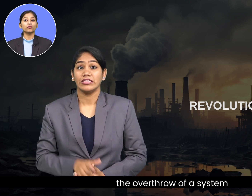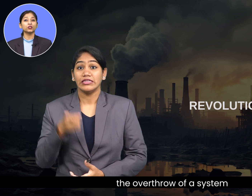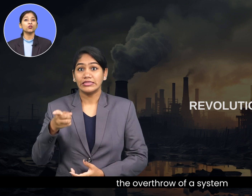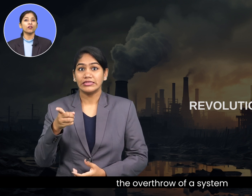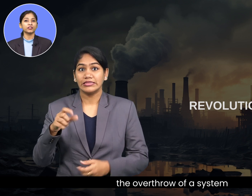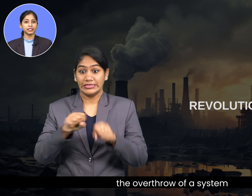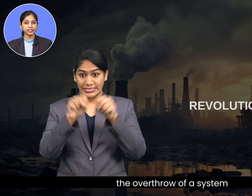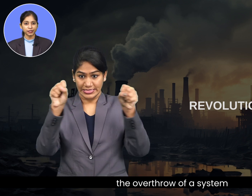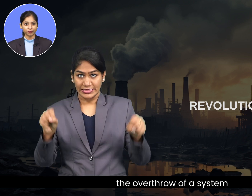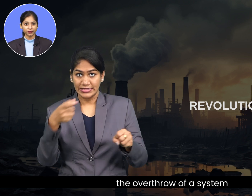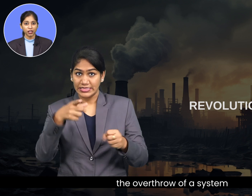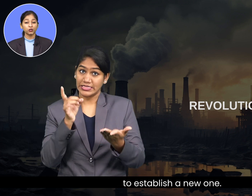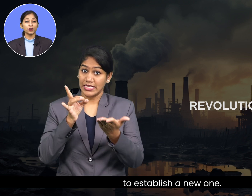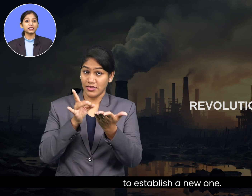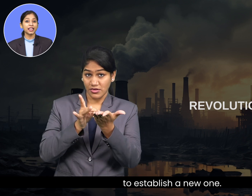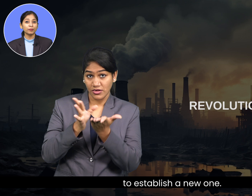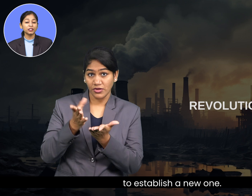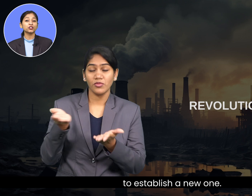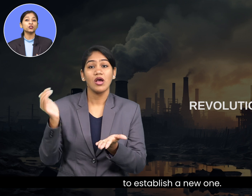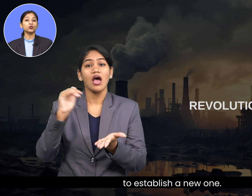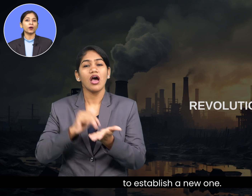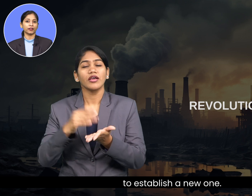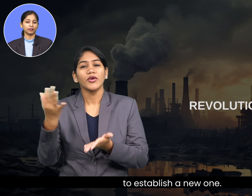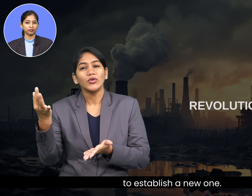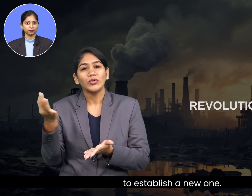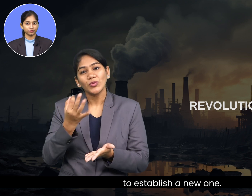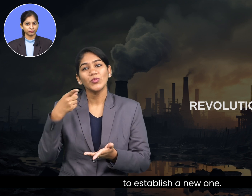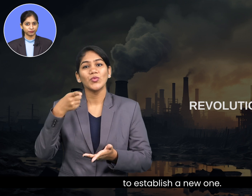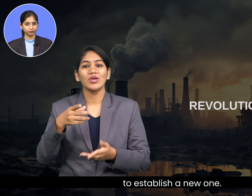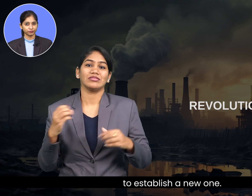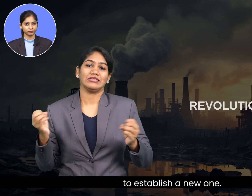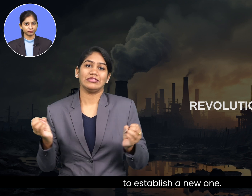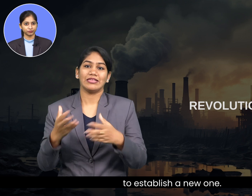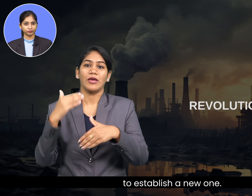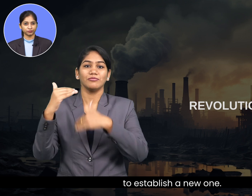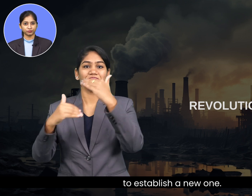to overthrow of a system to establish a new one.